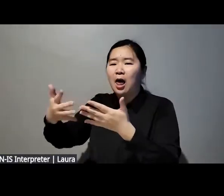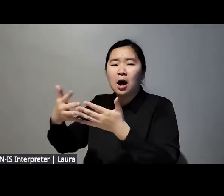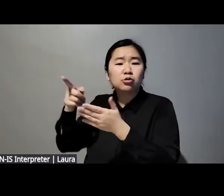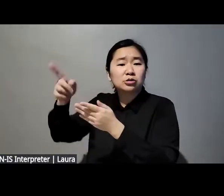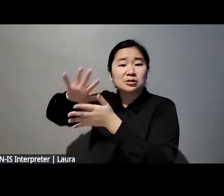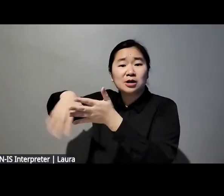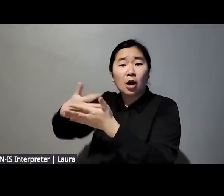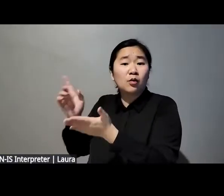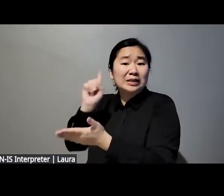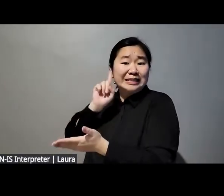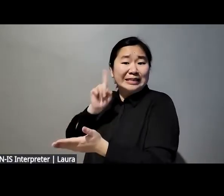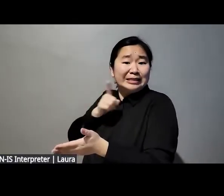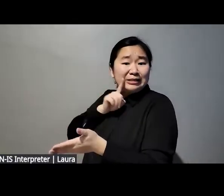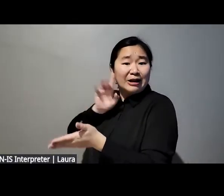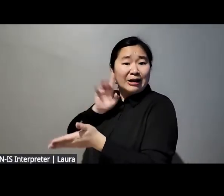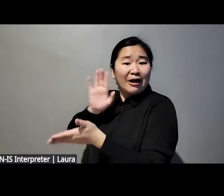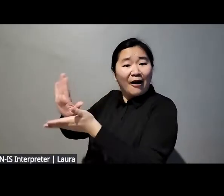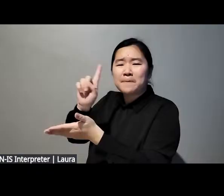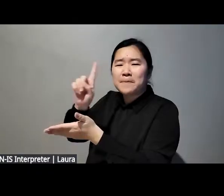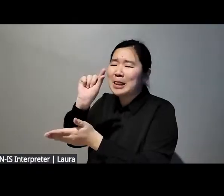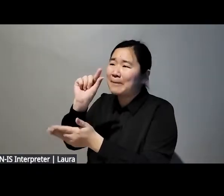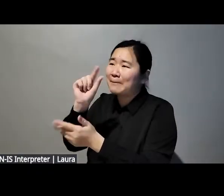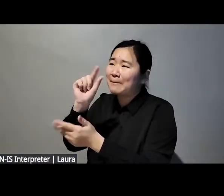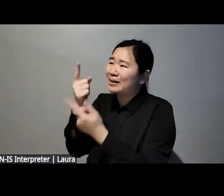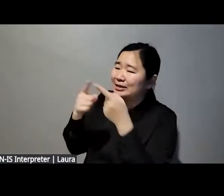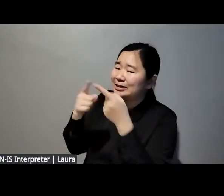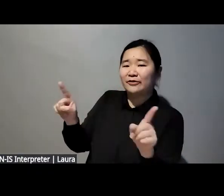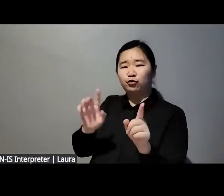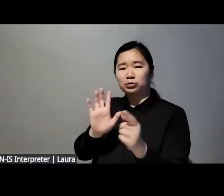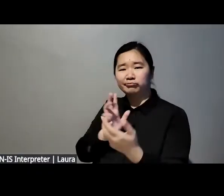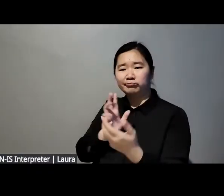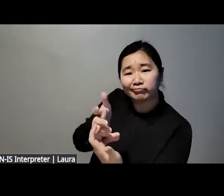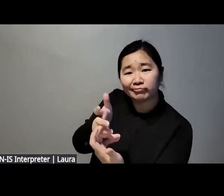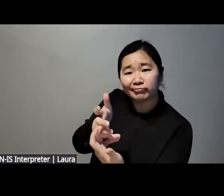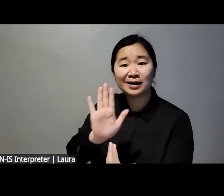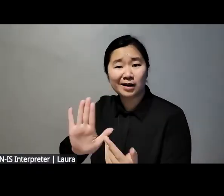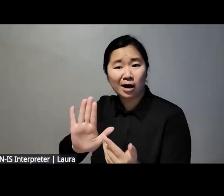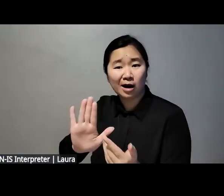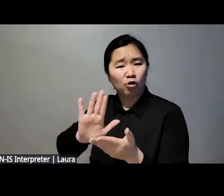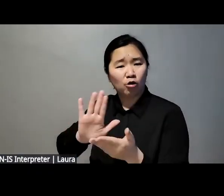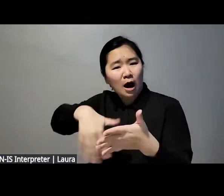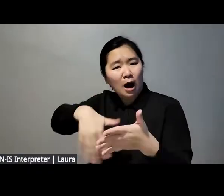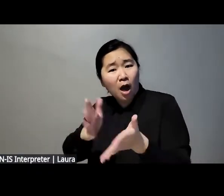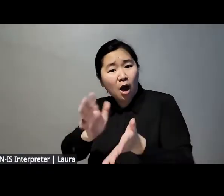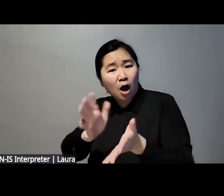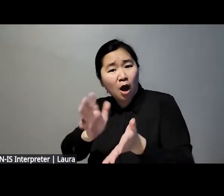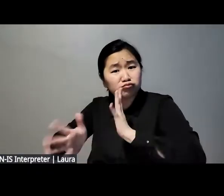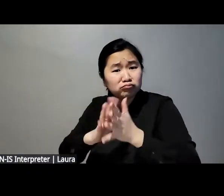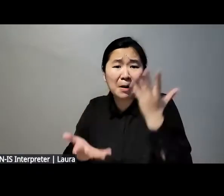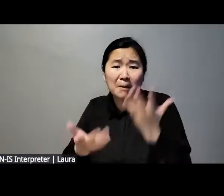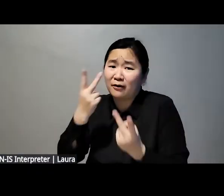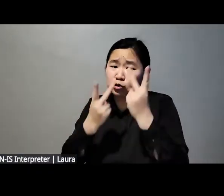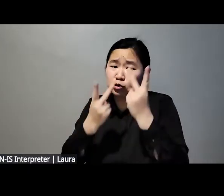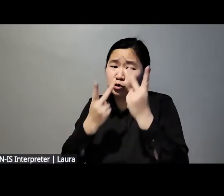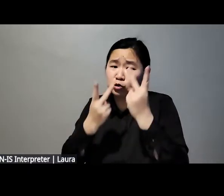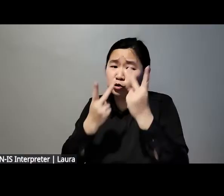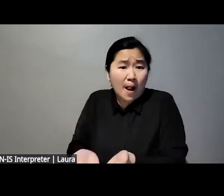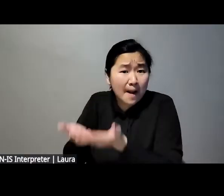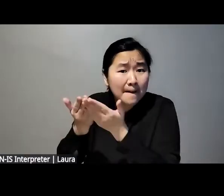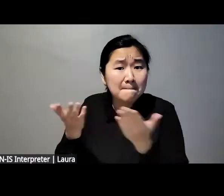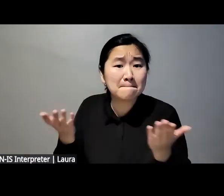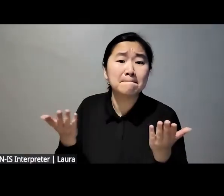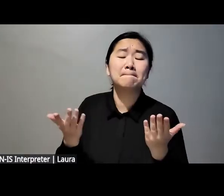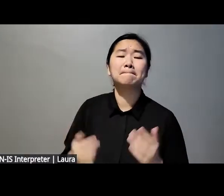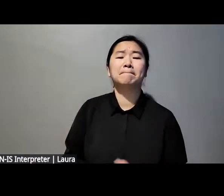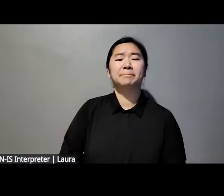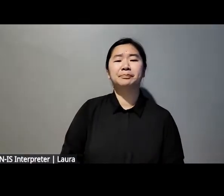thought, papers. And may I commend you all to please share and advertise and let people know